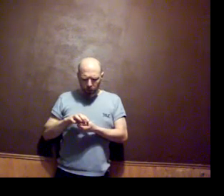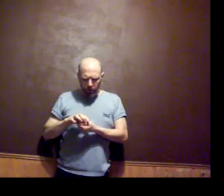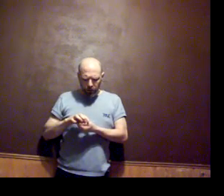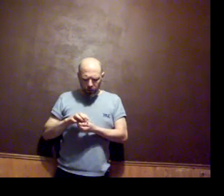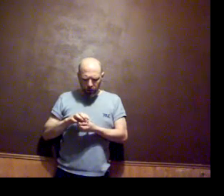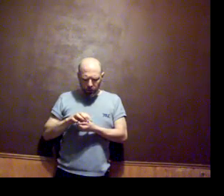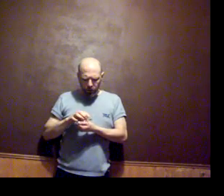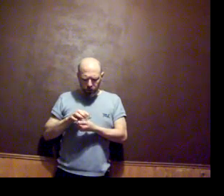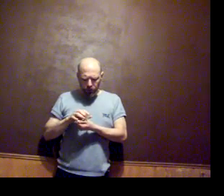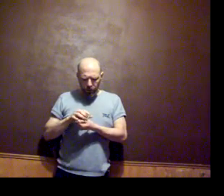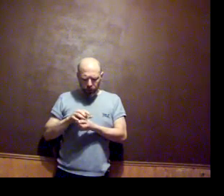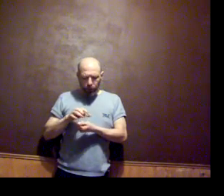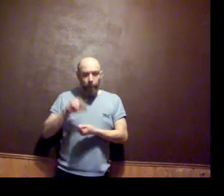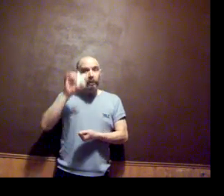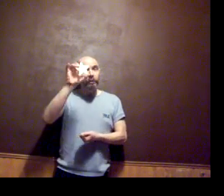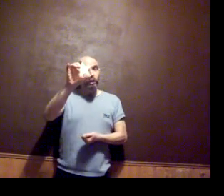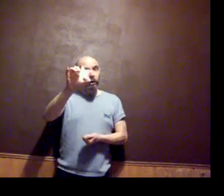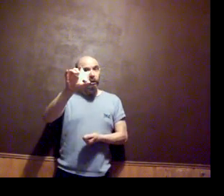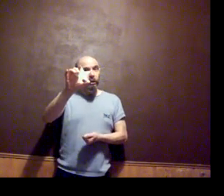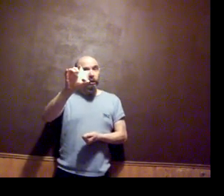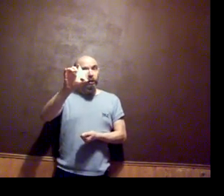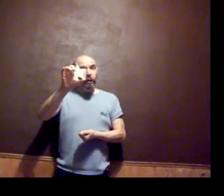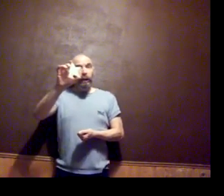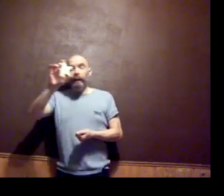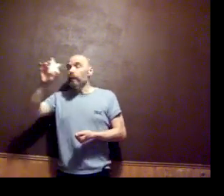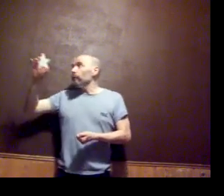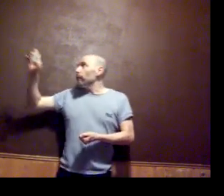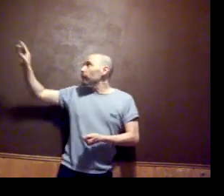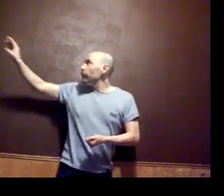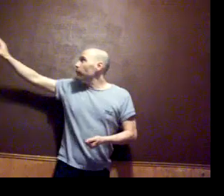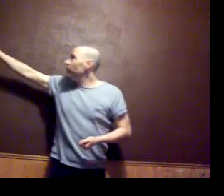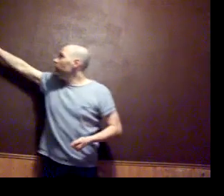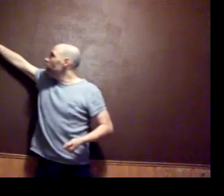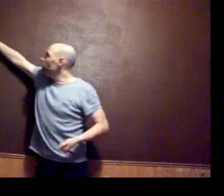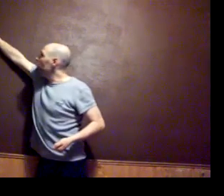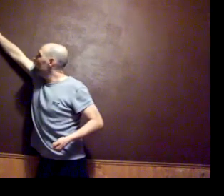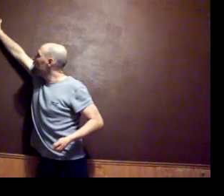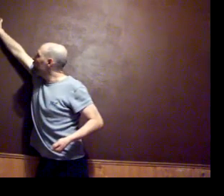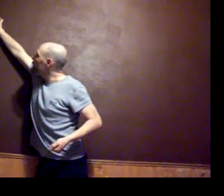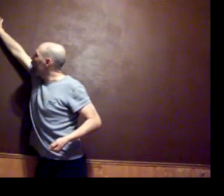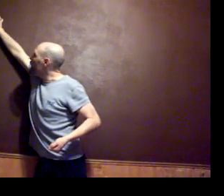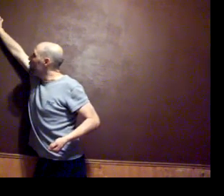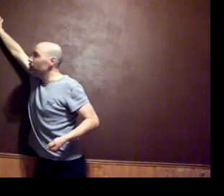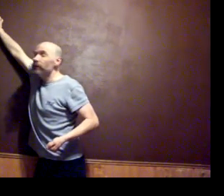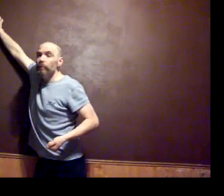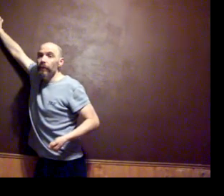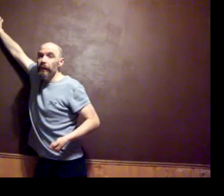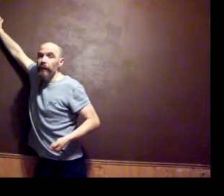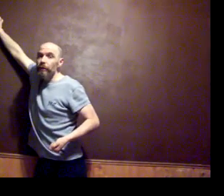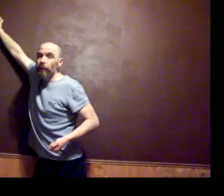to do is use my big star, and I'm going to put it up here, and this is a complete guess, by the